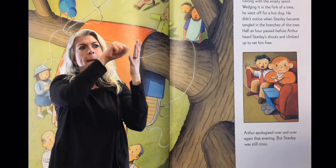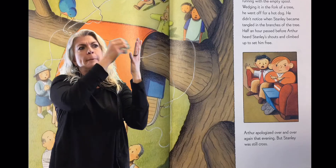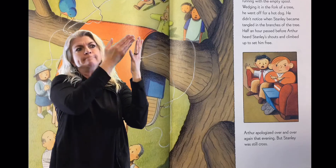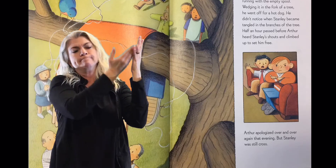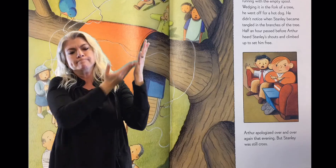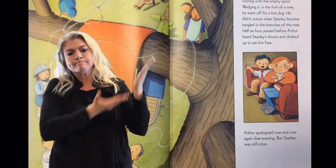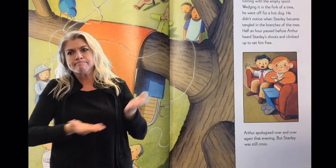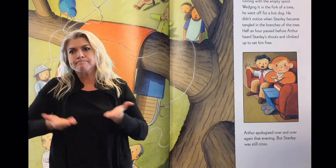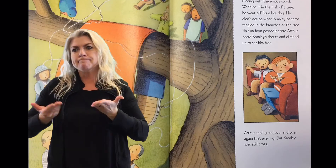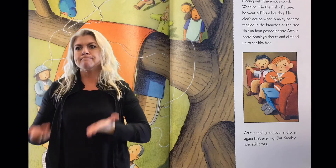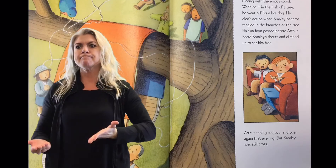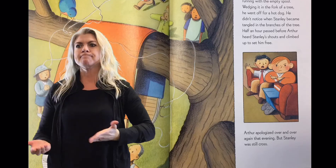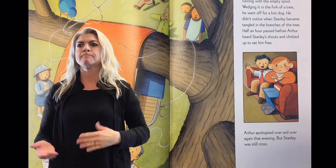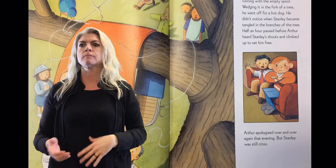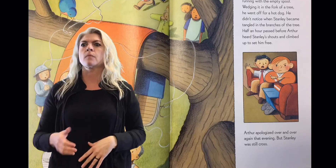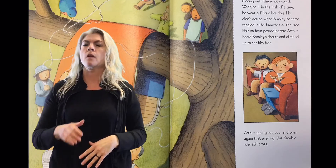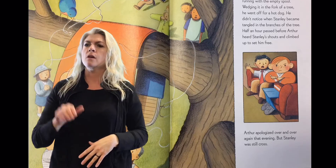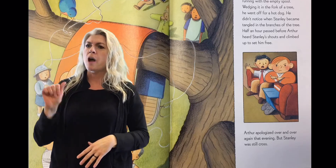free.